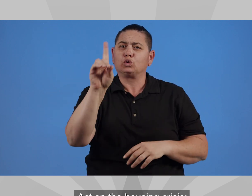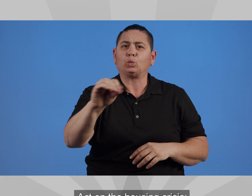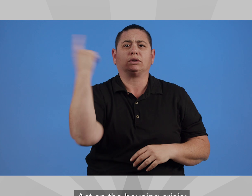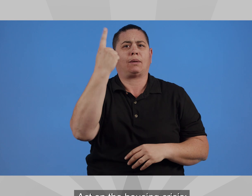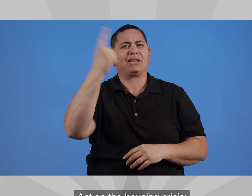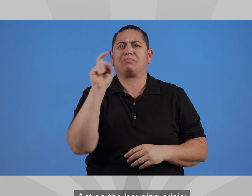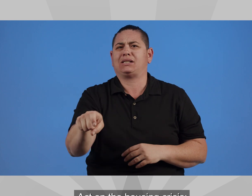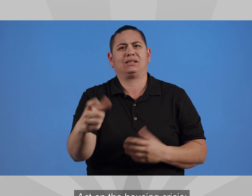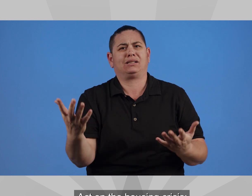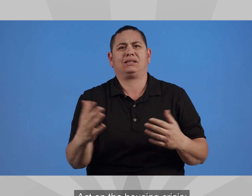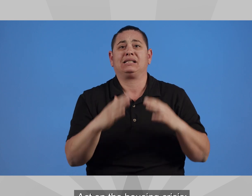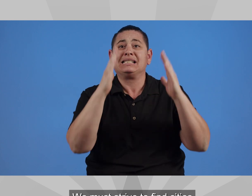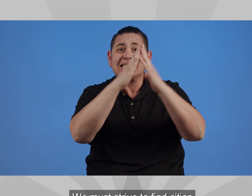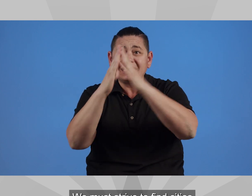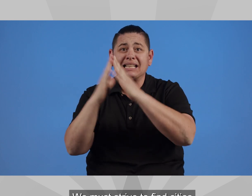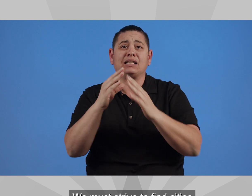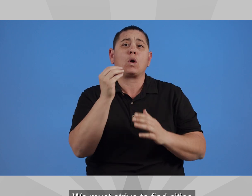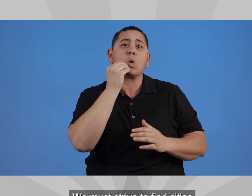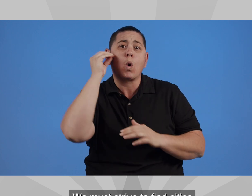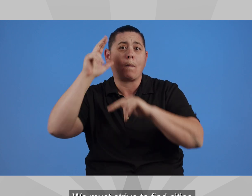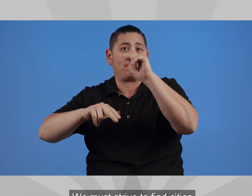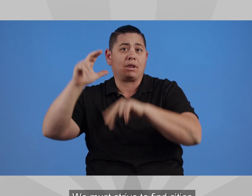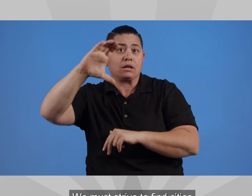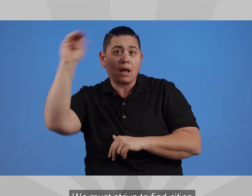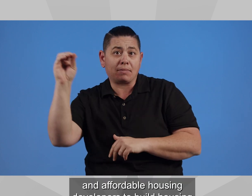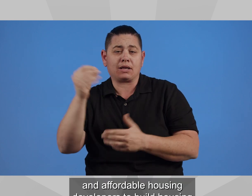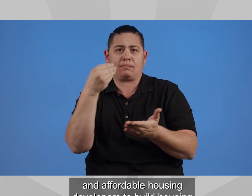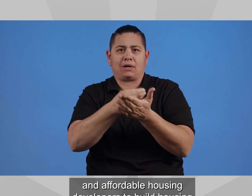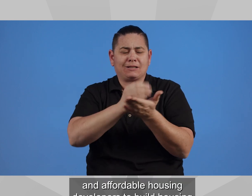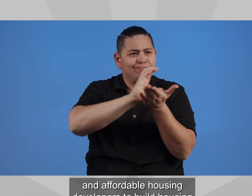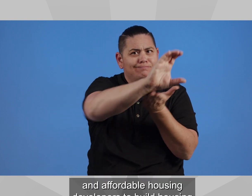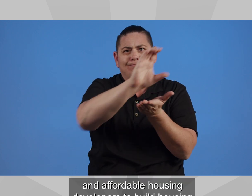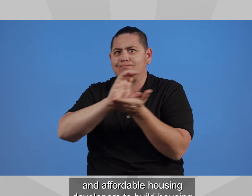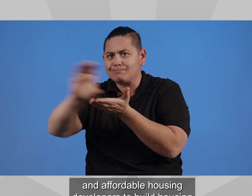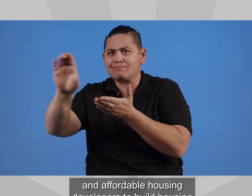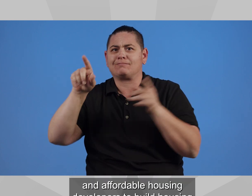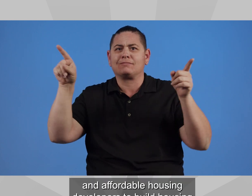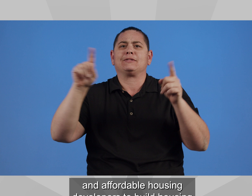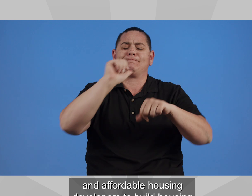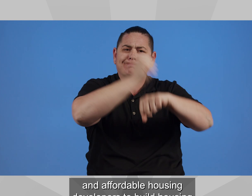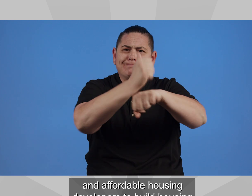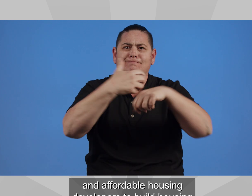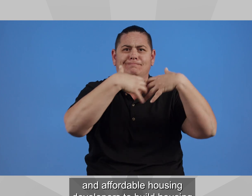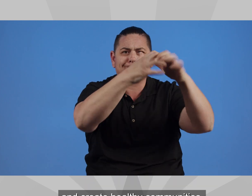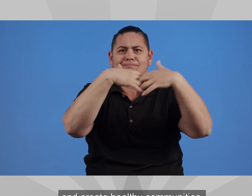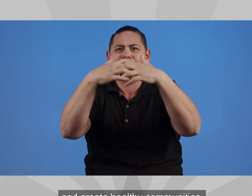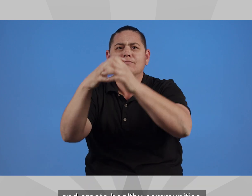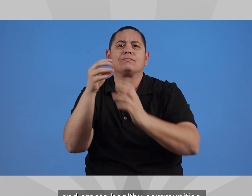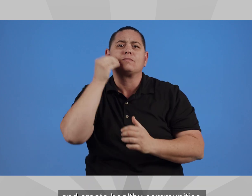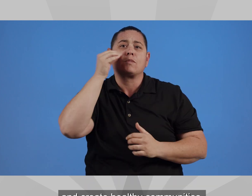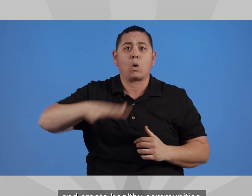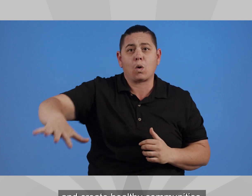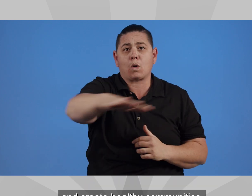Act on the housing crisis. We must strive to find cities and affordable housing developers to build housing and